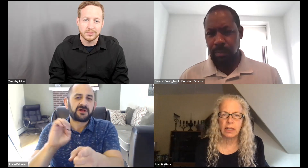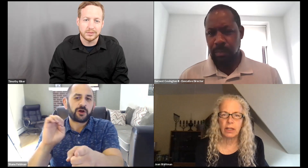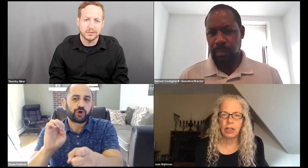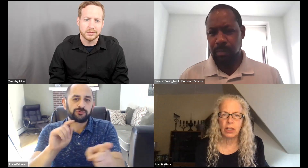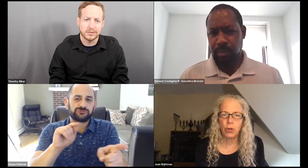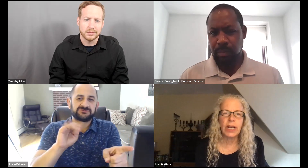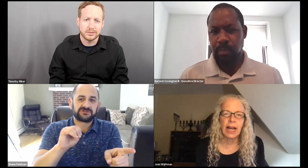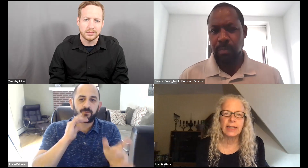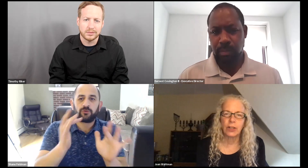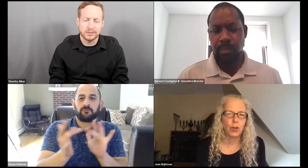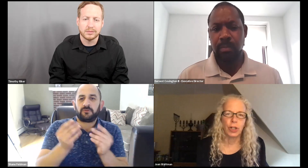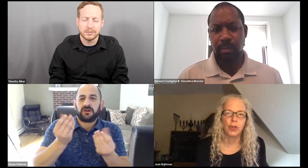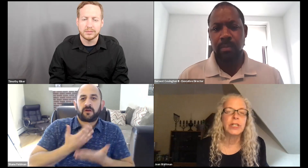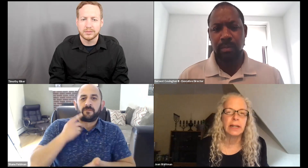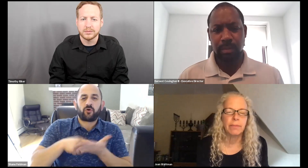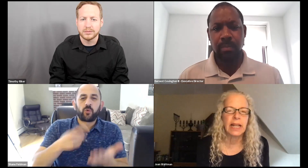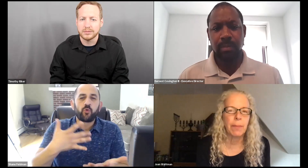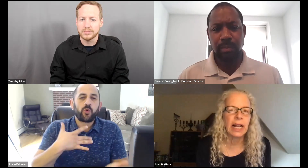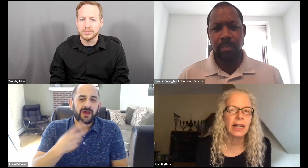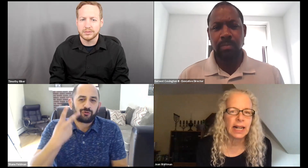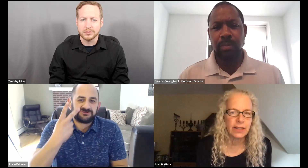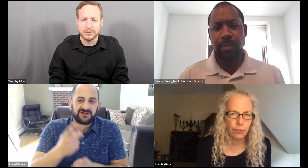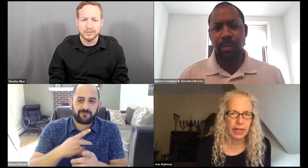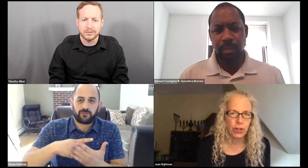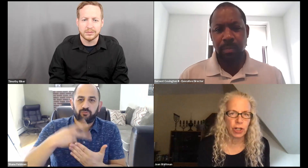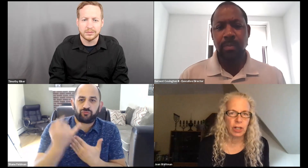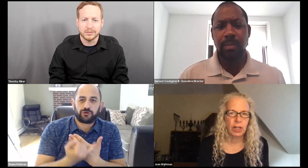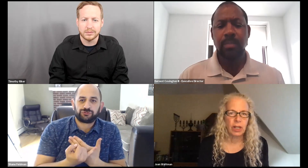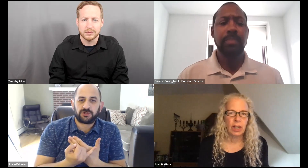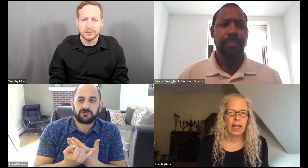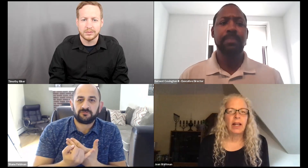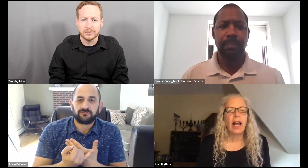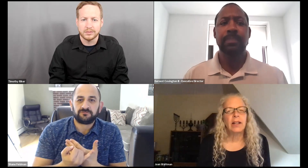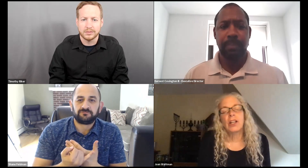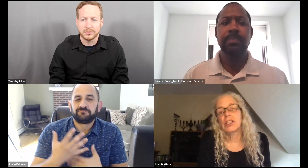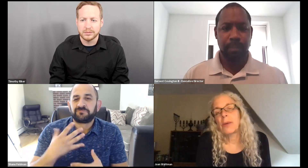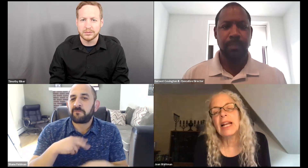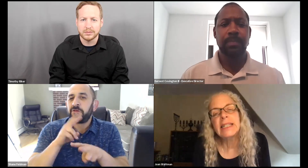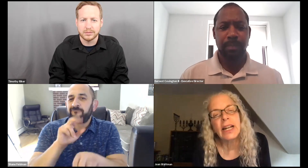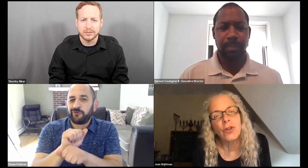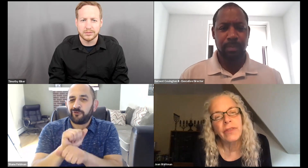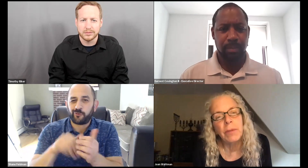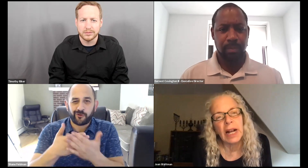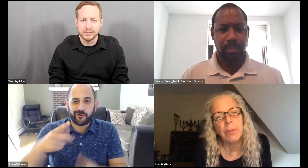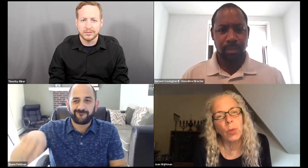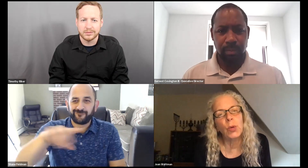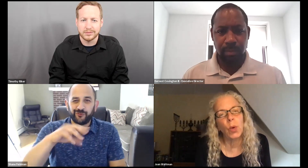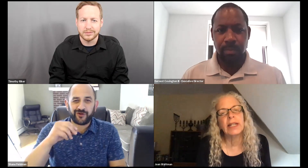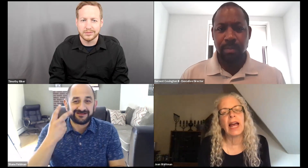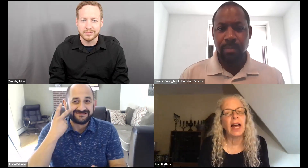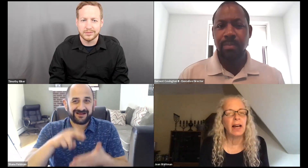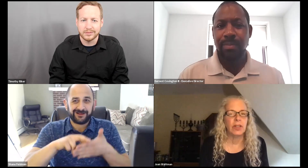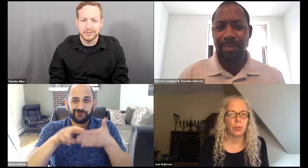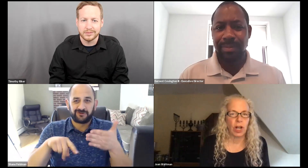want, you could contact Ernest or Tim to get my contact information. Because I would like to get your feedback about what you